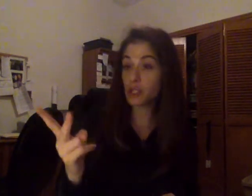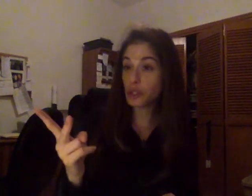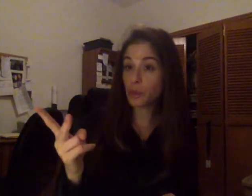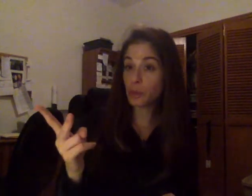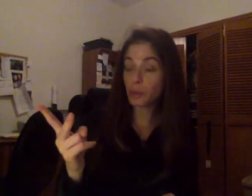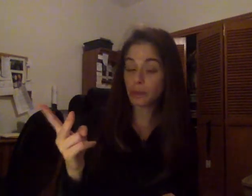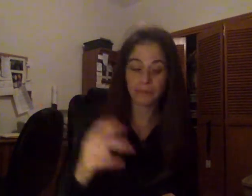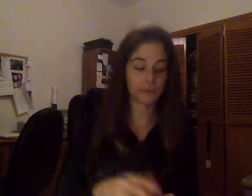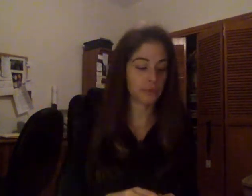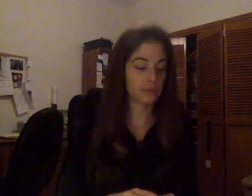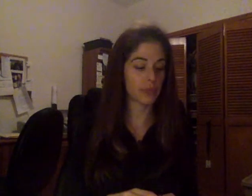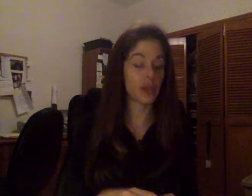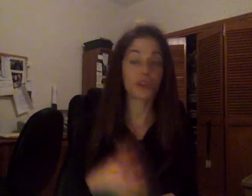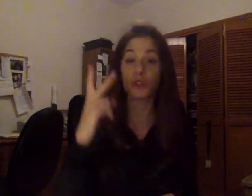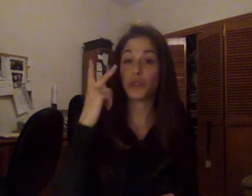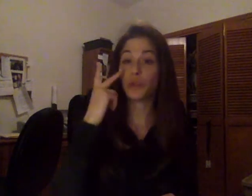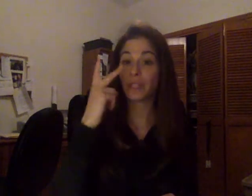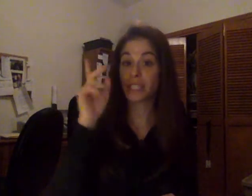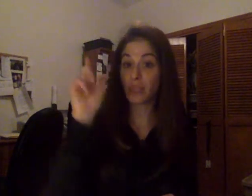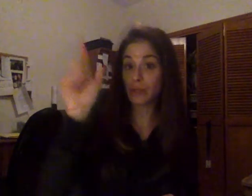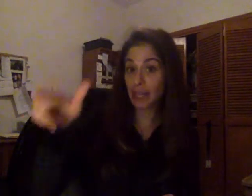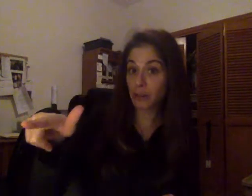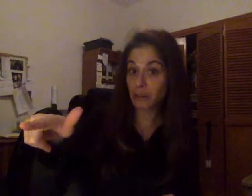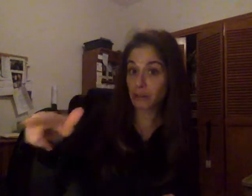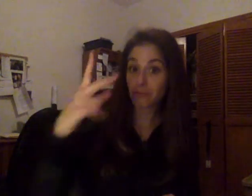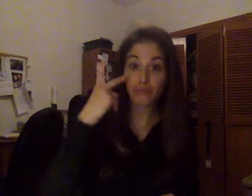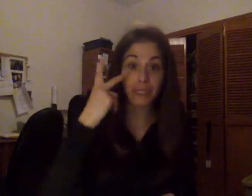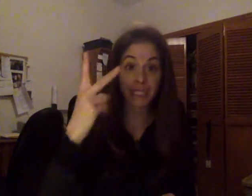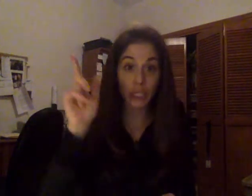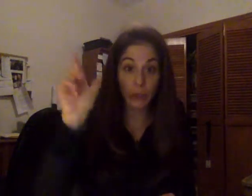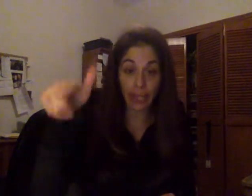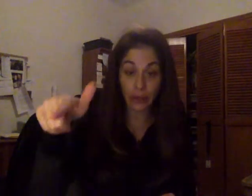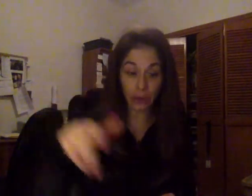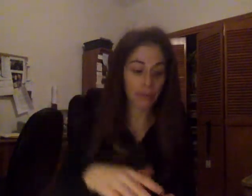you. So you can do see you later. See you later.